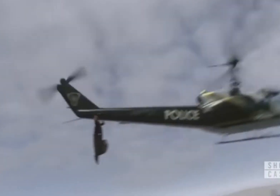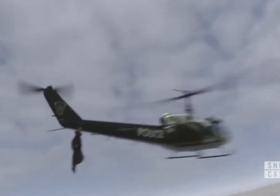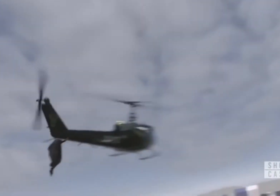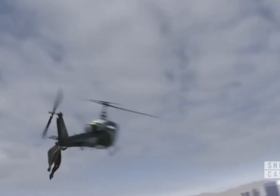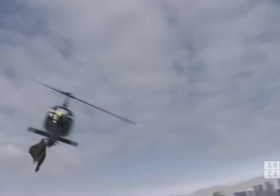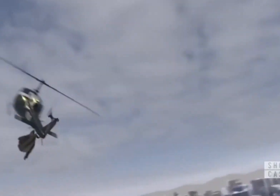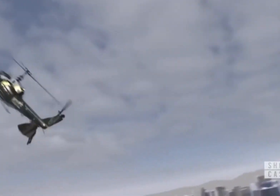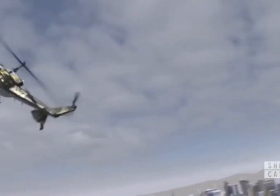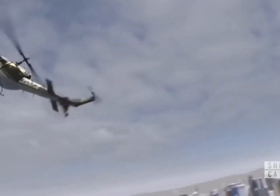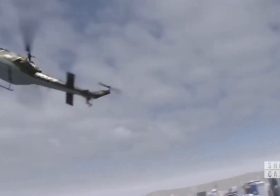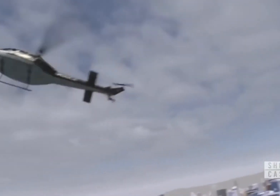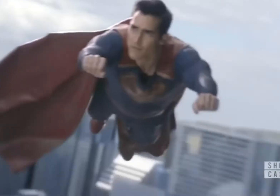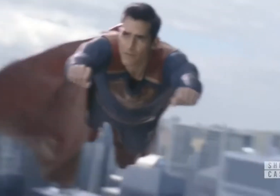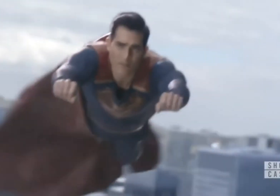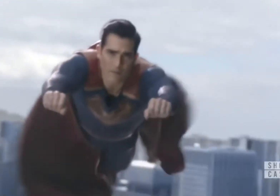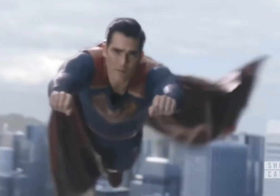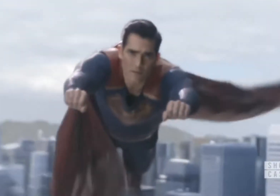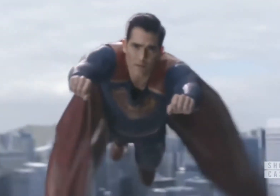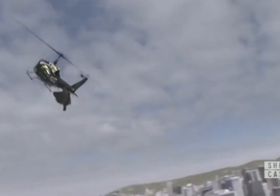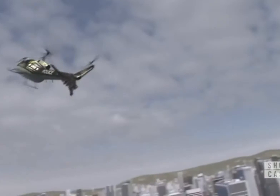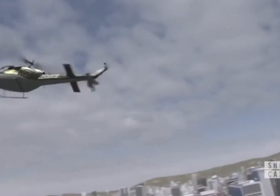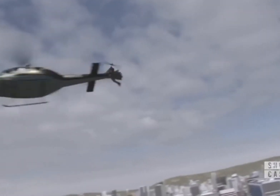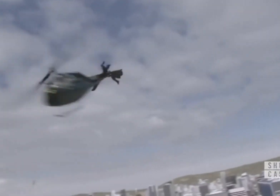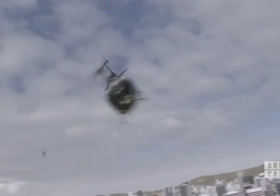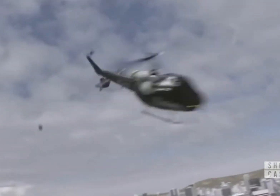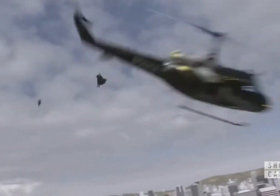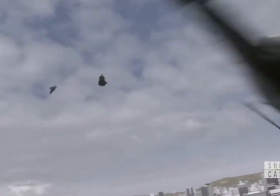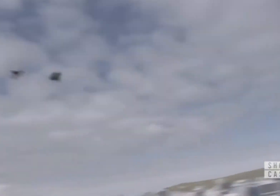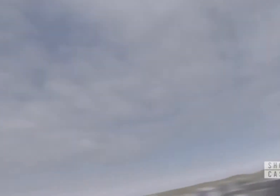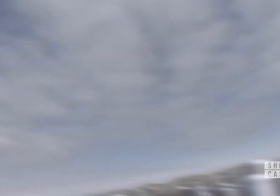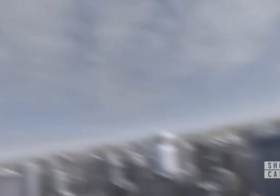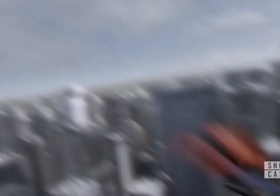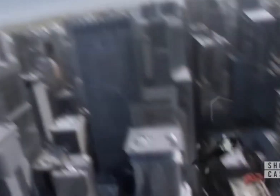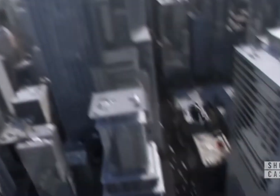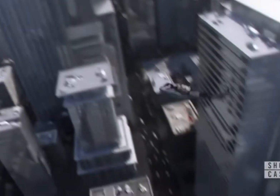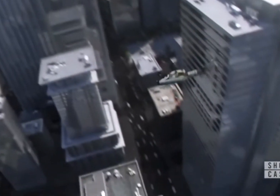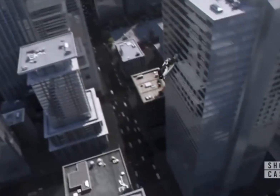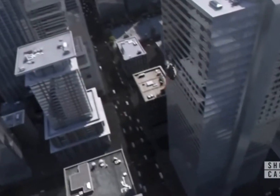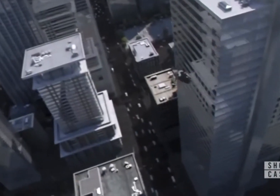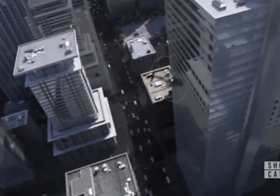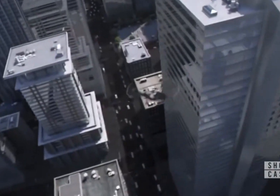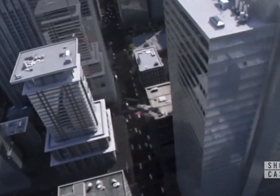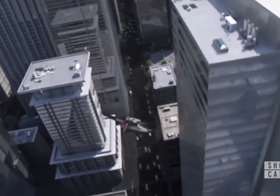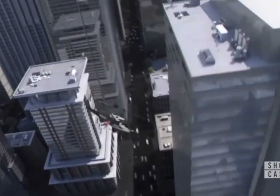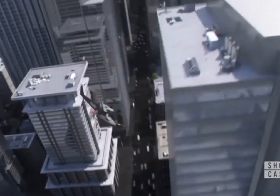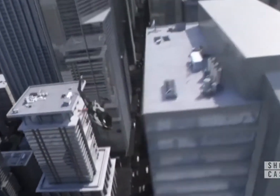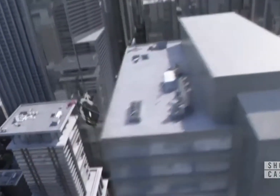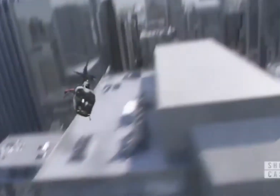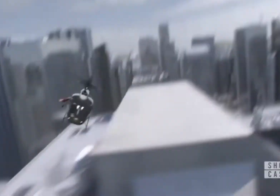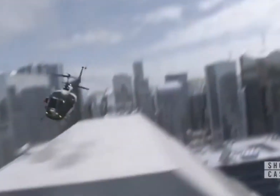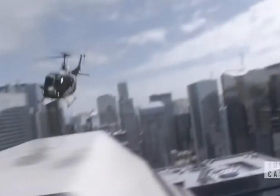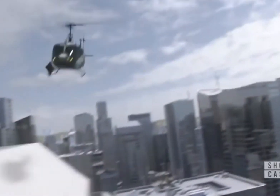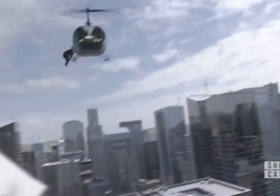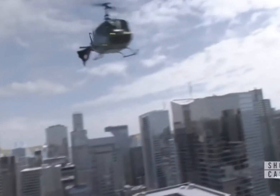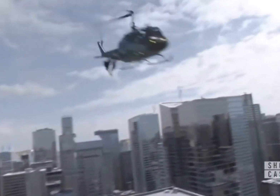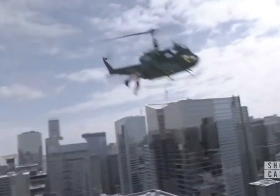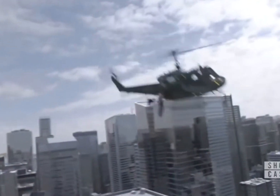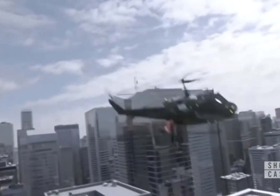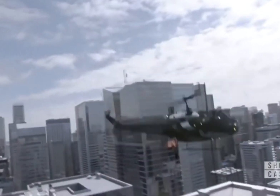do much. I enjoyed the fact that evil Superman threw a chopper full of people and